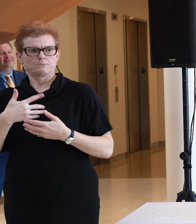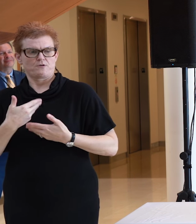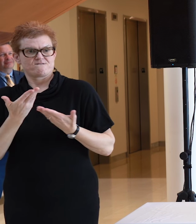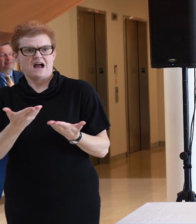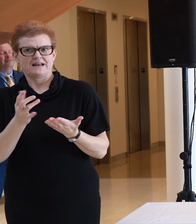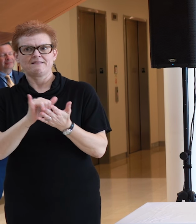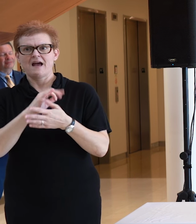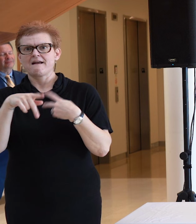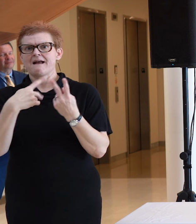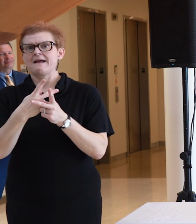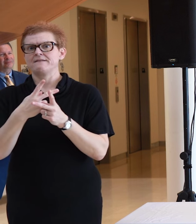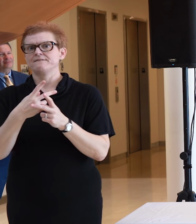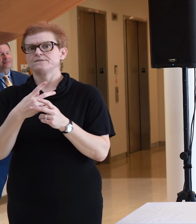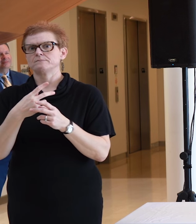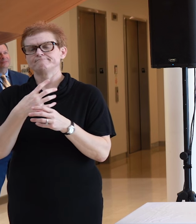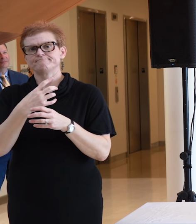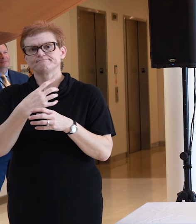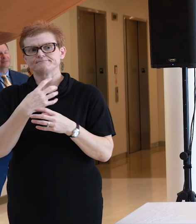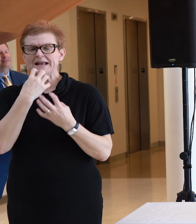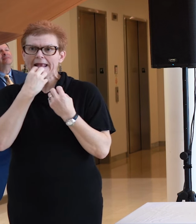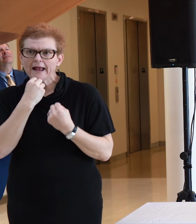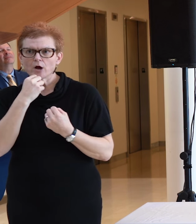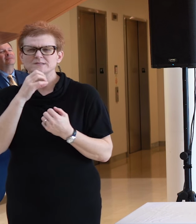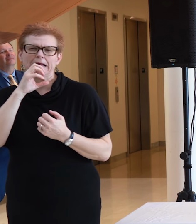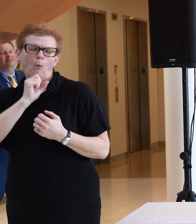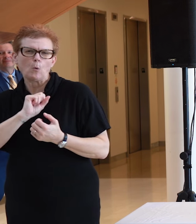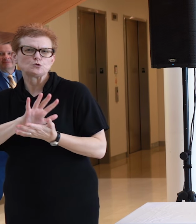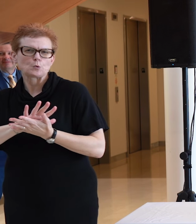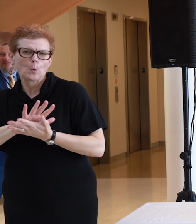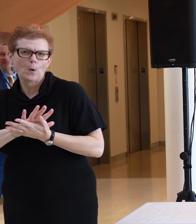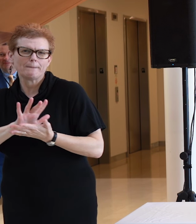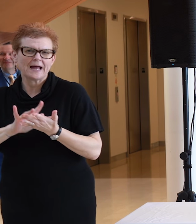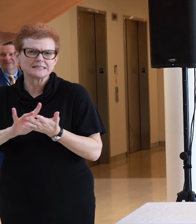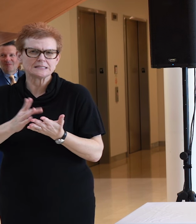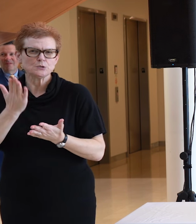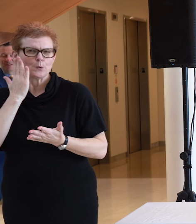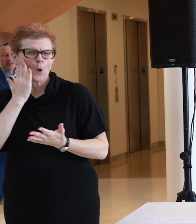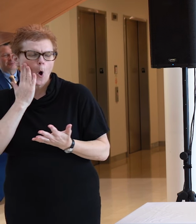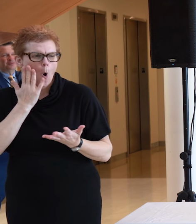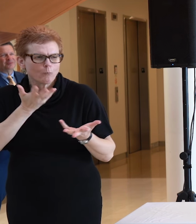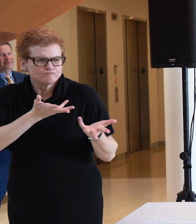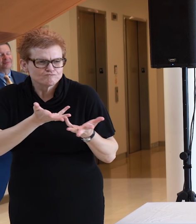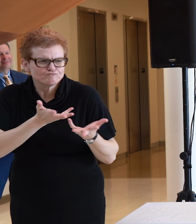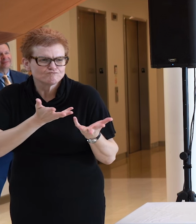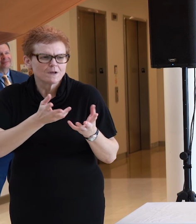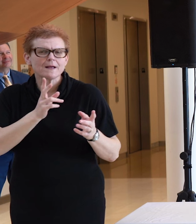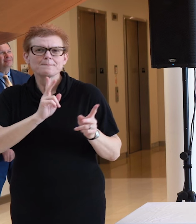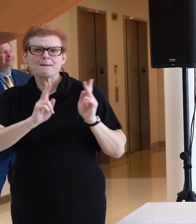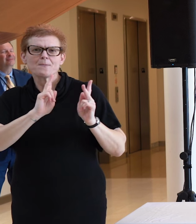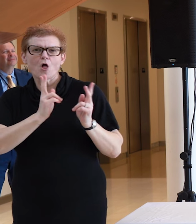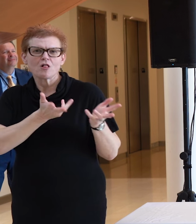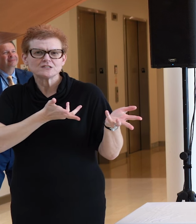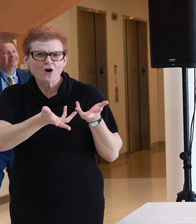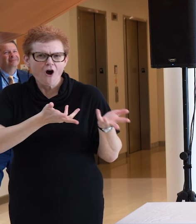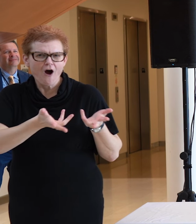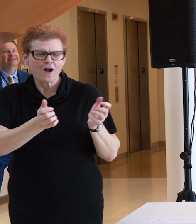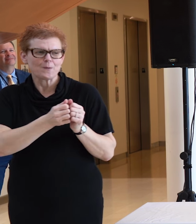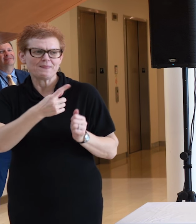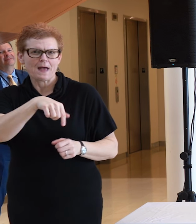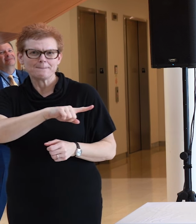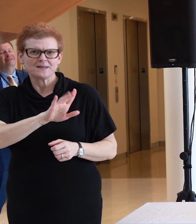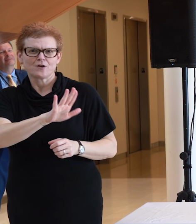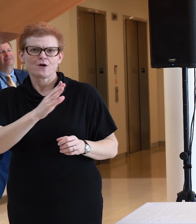into the homes was, it was that old school, that good medicine where you got a chance to know people and talk to them. Before coming to